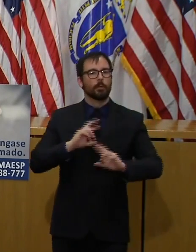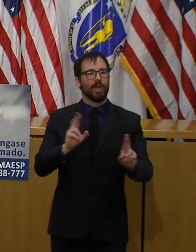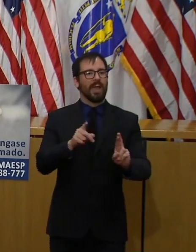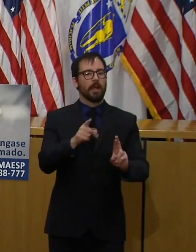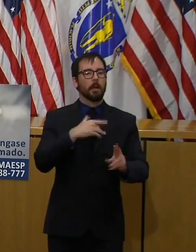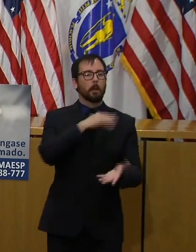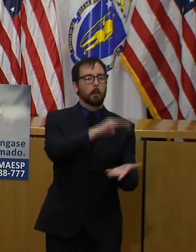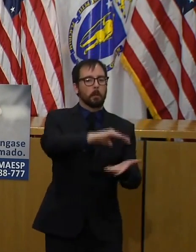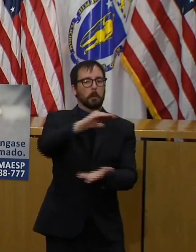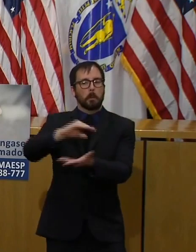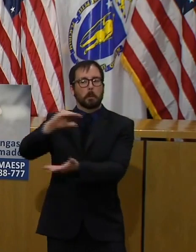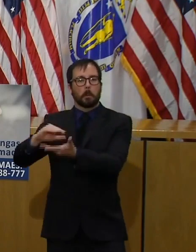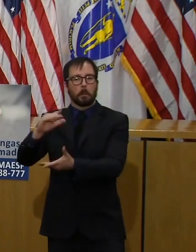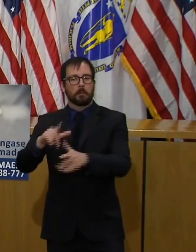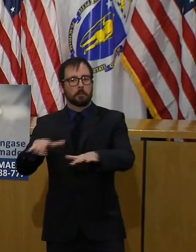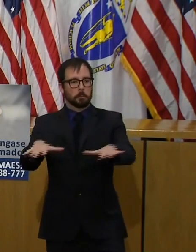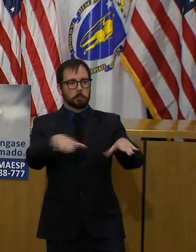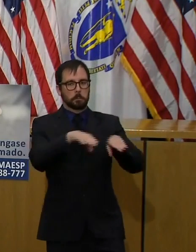that's why